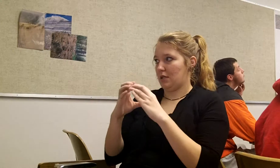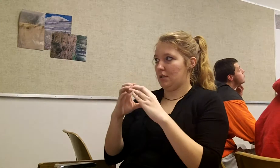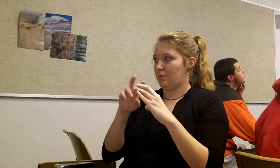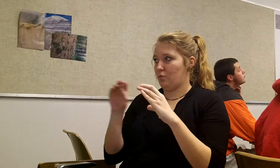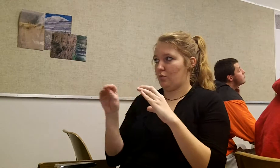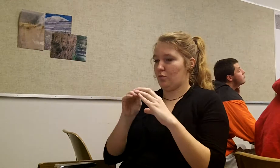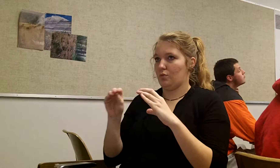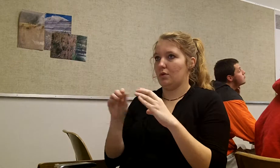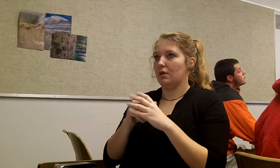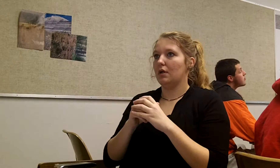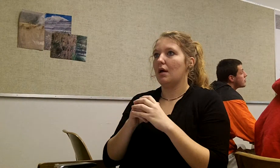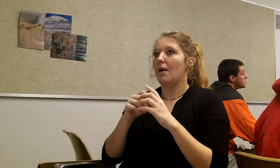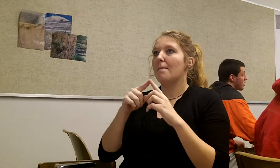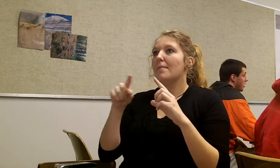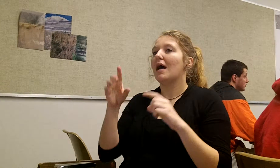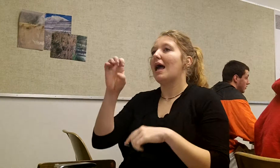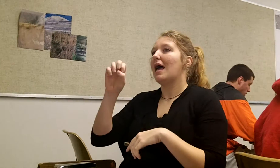bloodstream and can usually move quite a long distance.